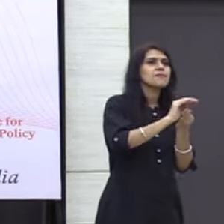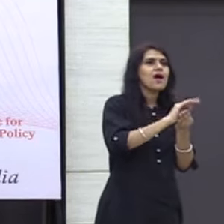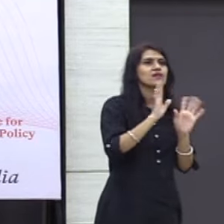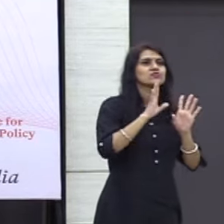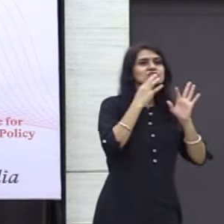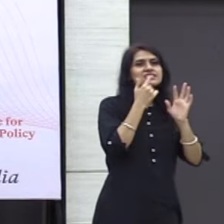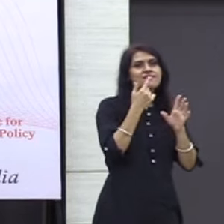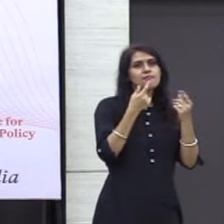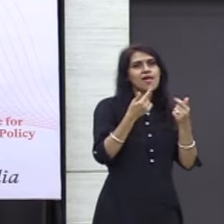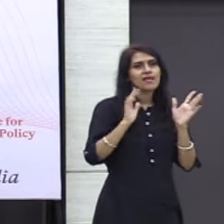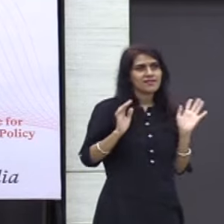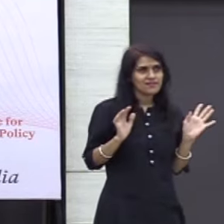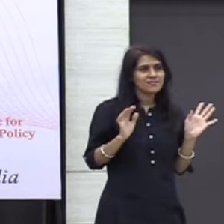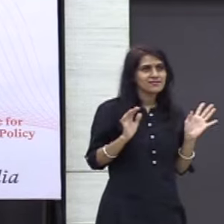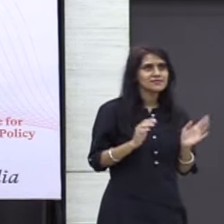Right?